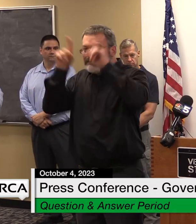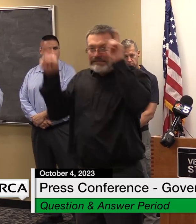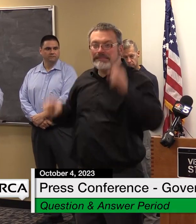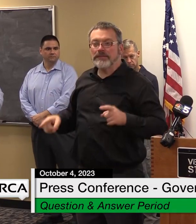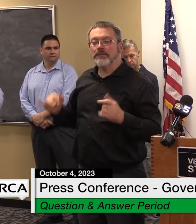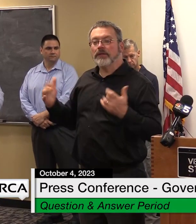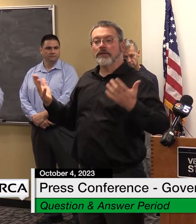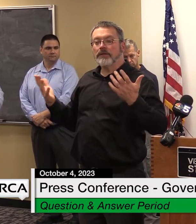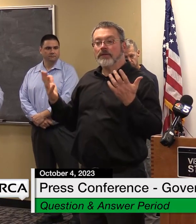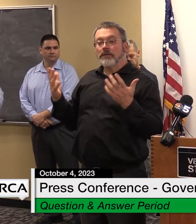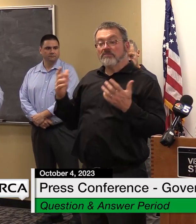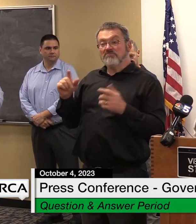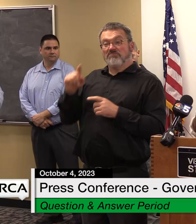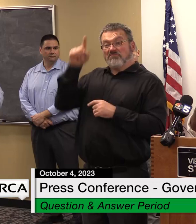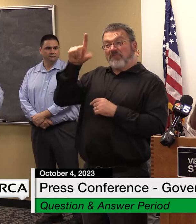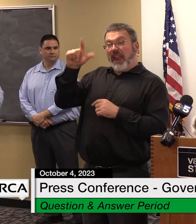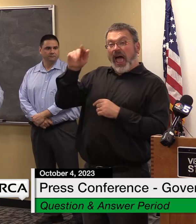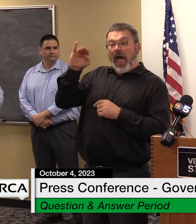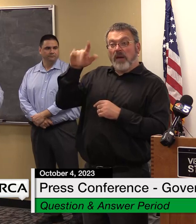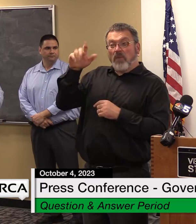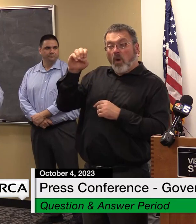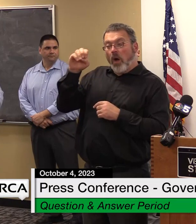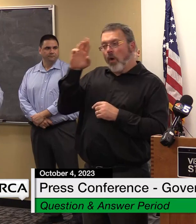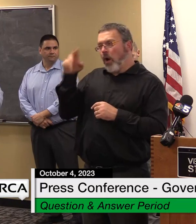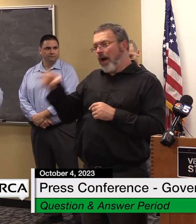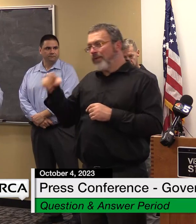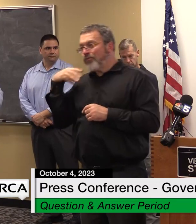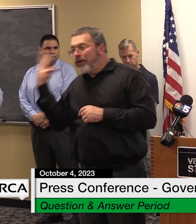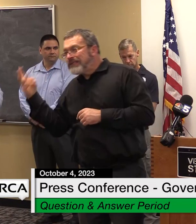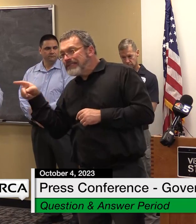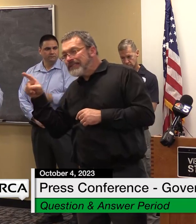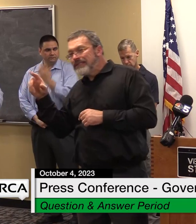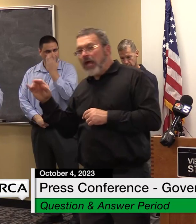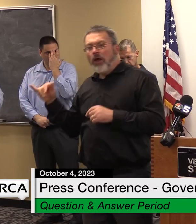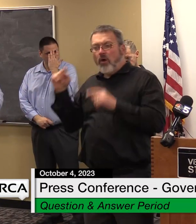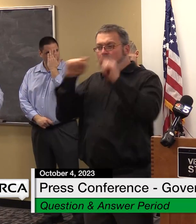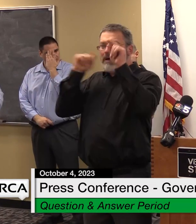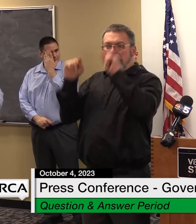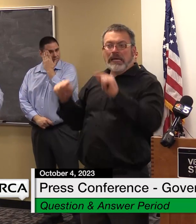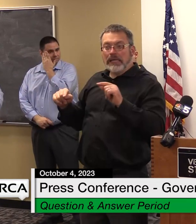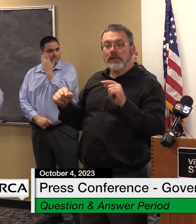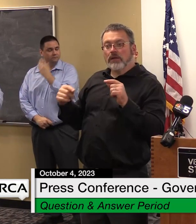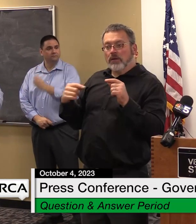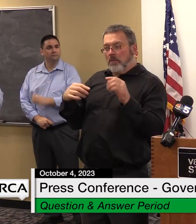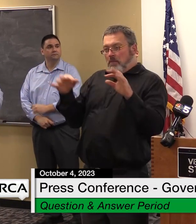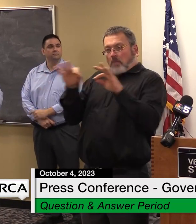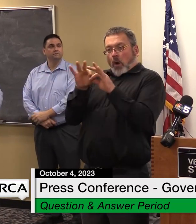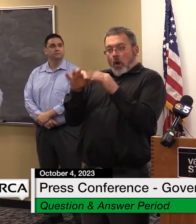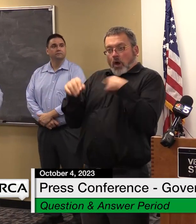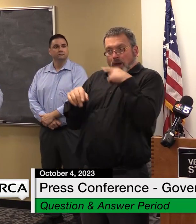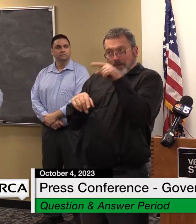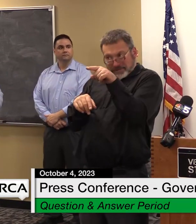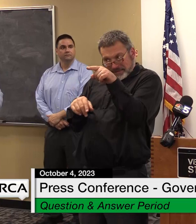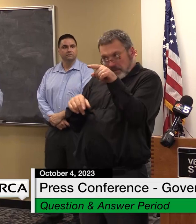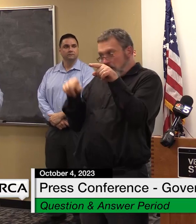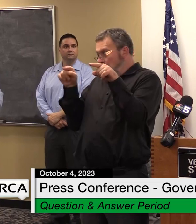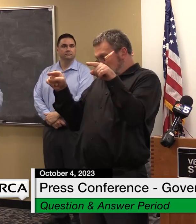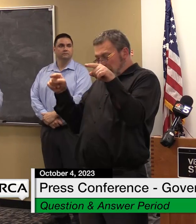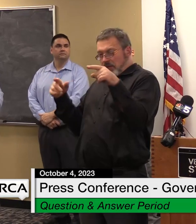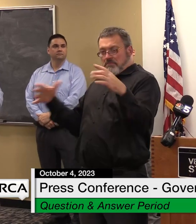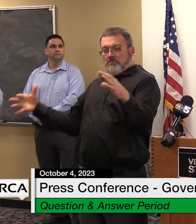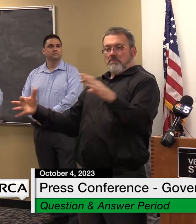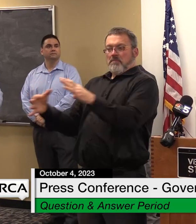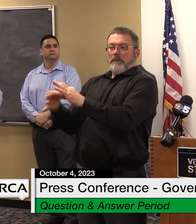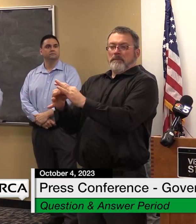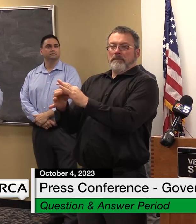Or Lamoille or others. So we just want to connect them first. We may be okay. We just don't know at this point. So fuel dealers have